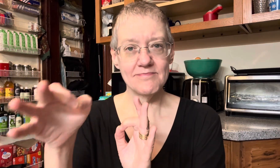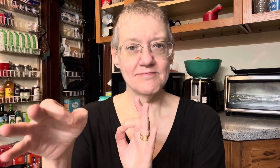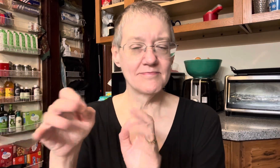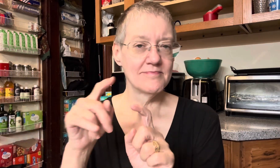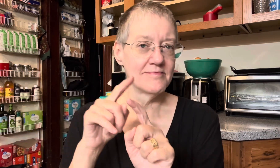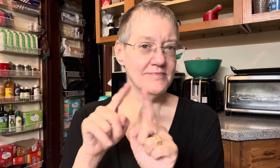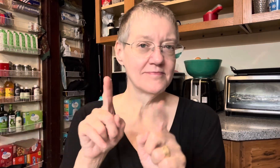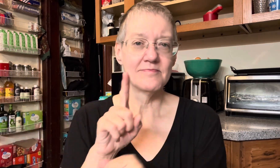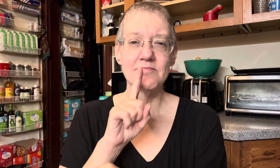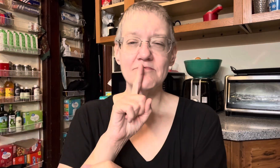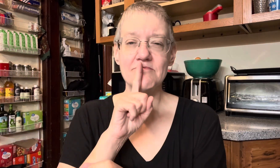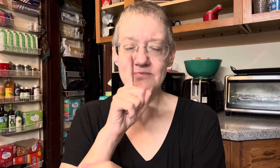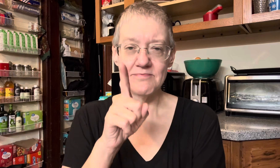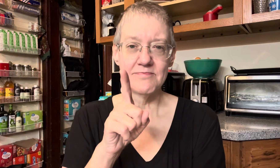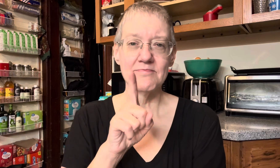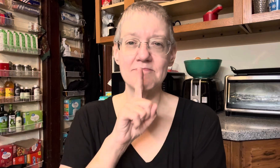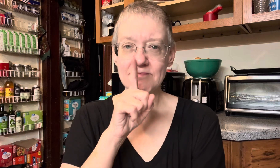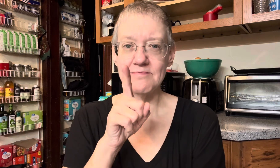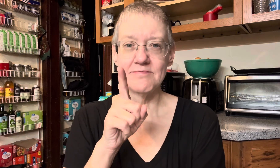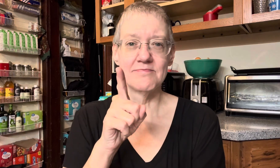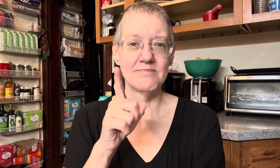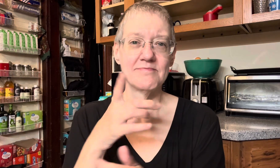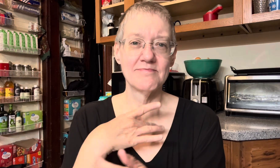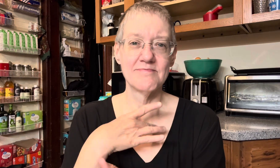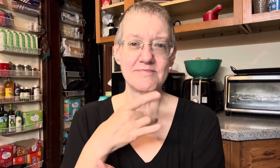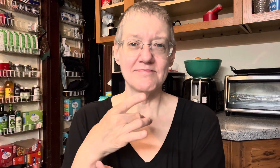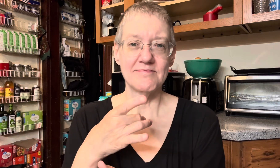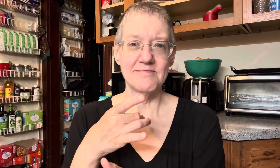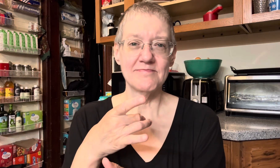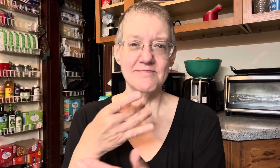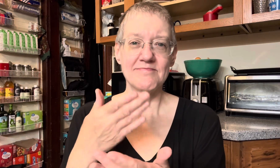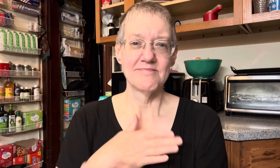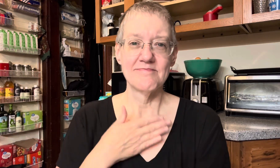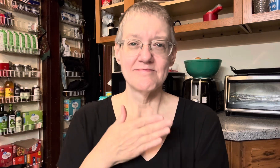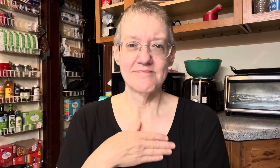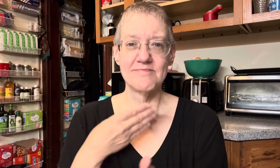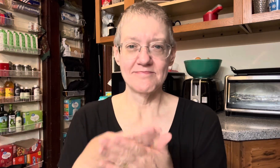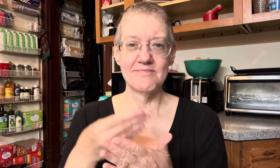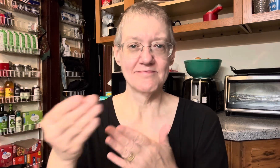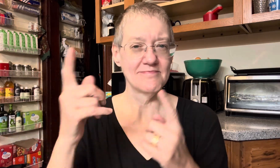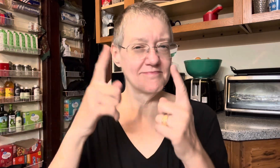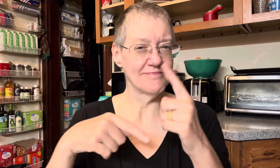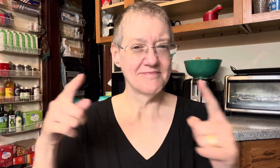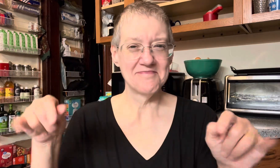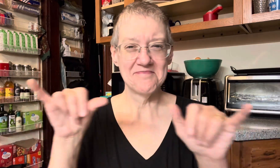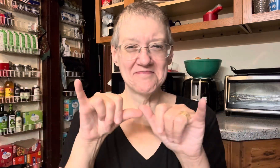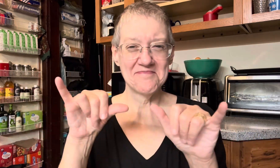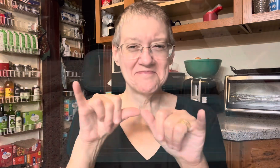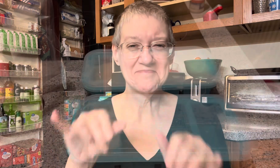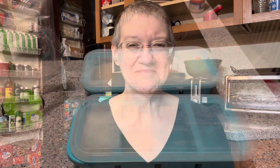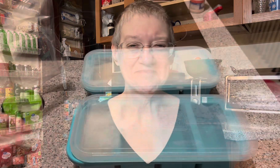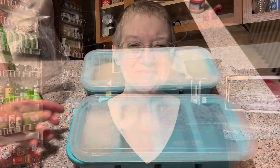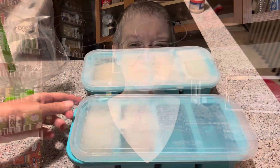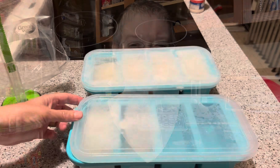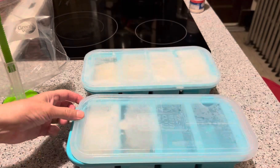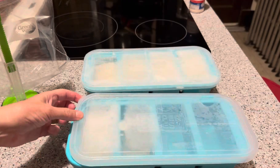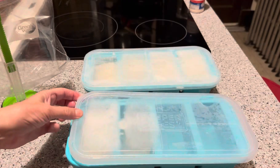buying them. But I'm so glad I finally purchased them because I use them so